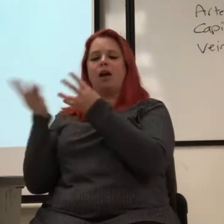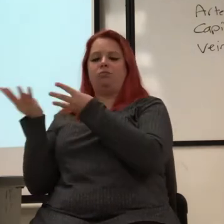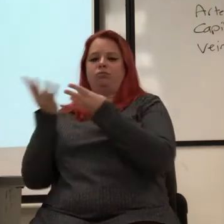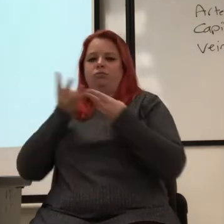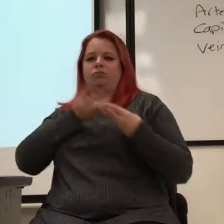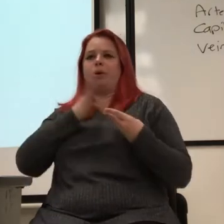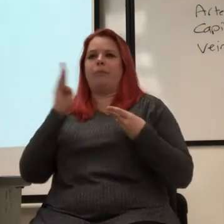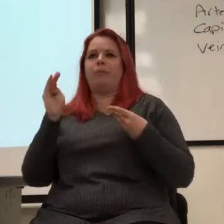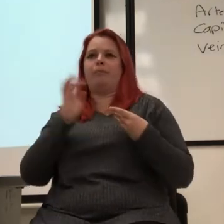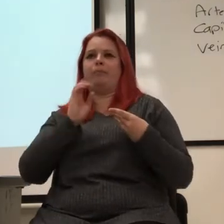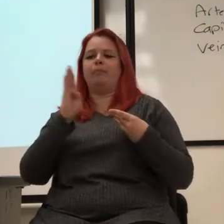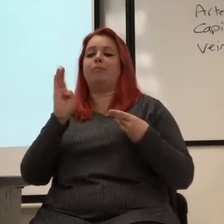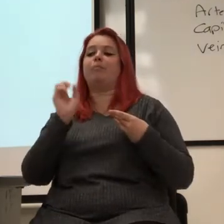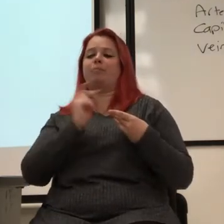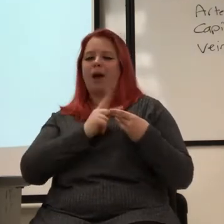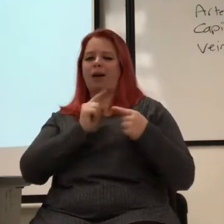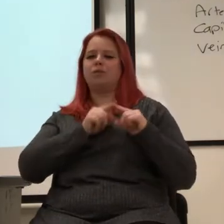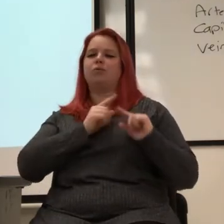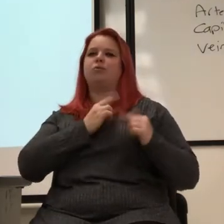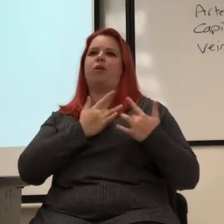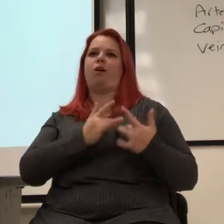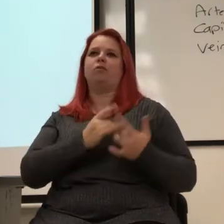Collect spent blood from capillaries.